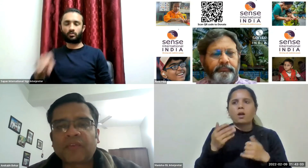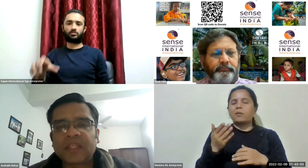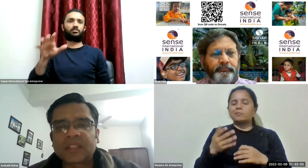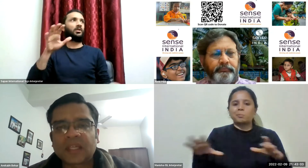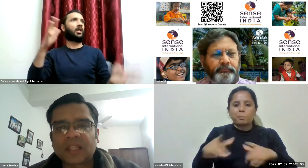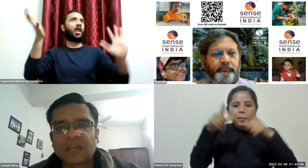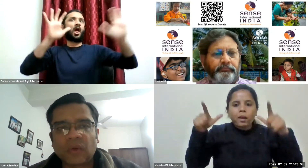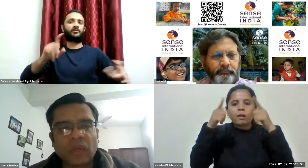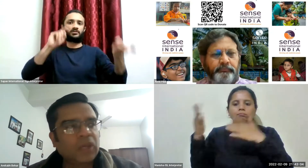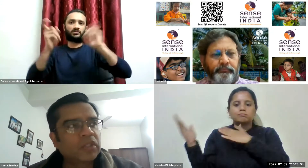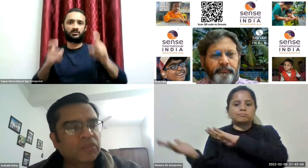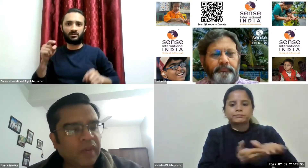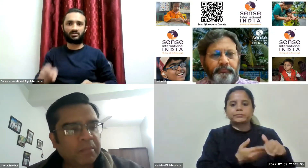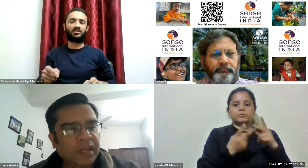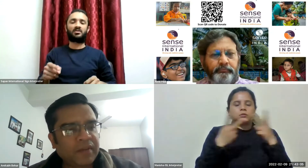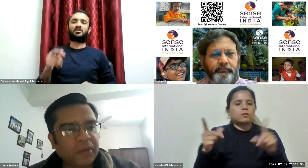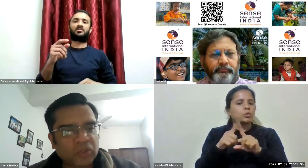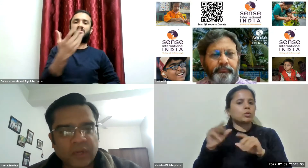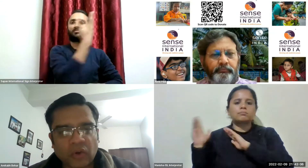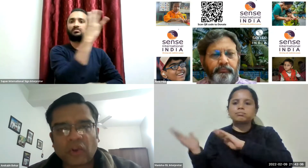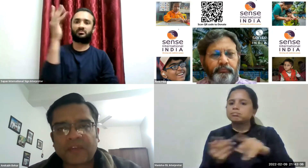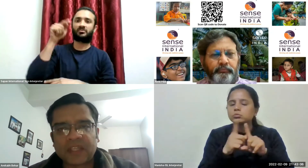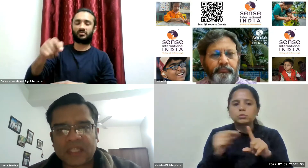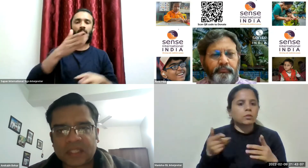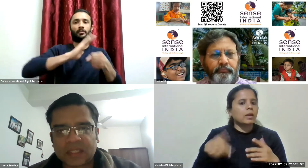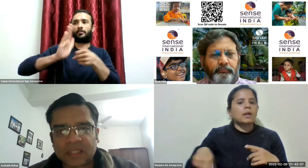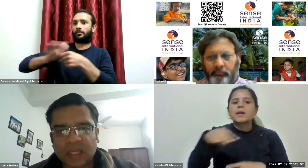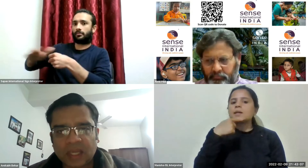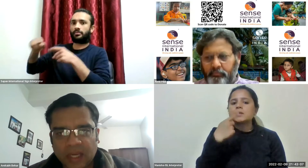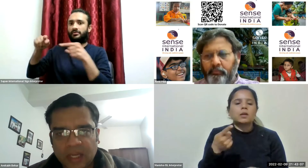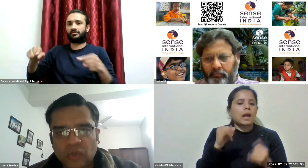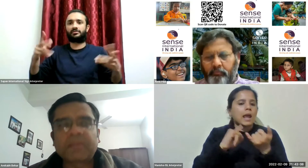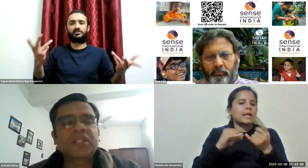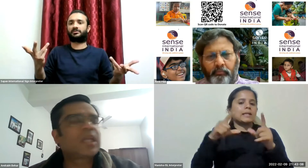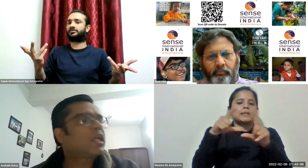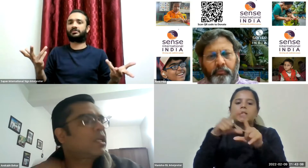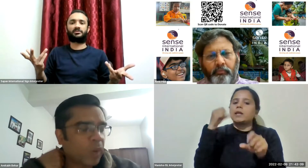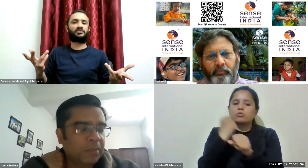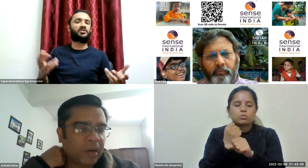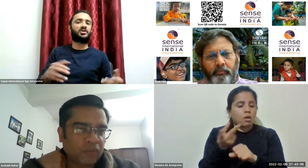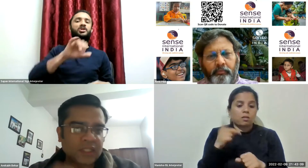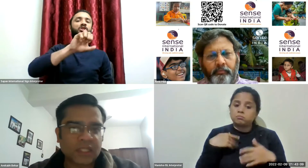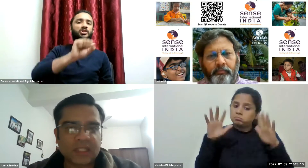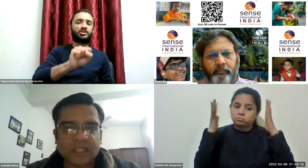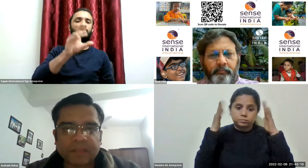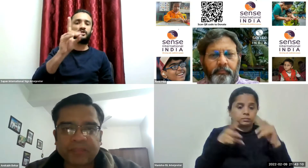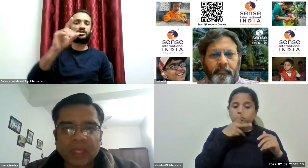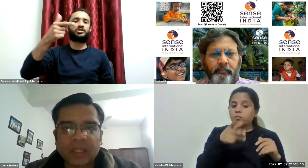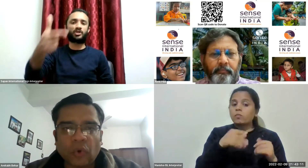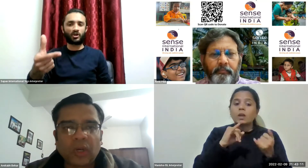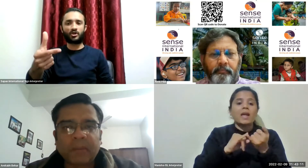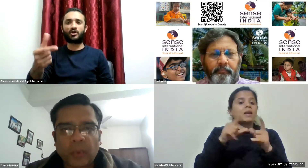relook at a lot of these things that we do. Just very briefly, because we are talking of SDGs, again, to appreciate at least one part of